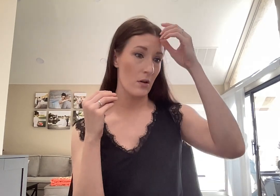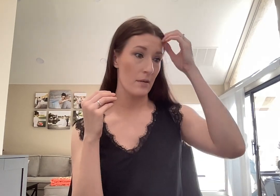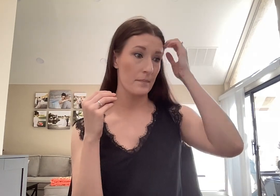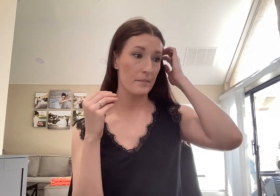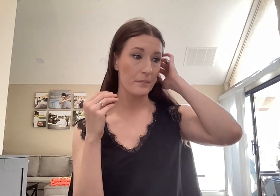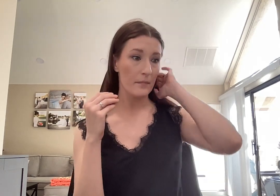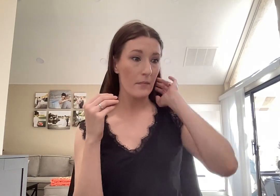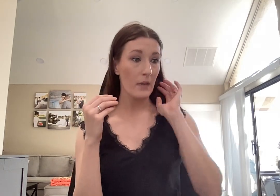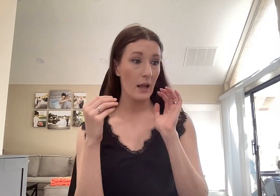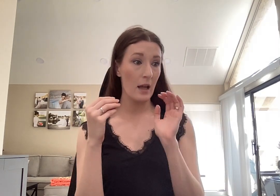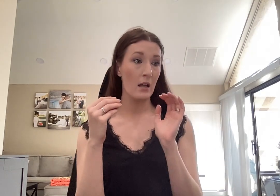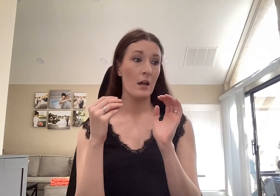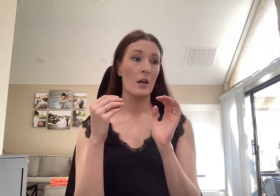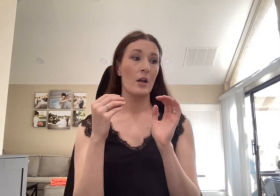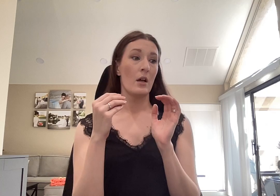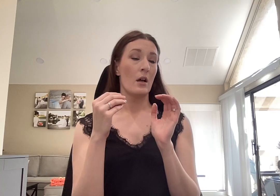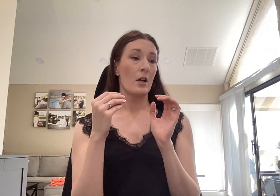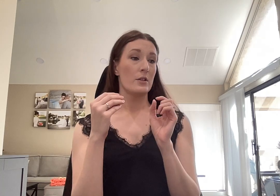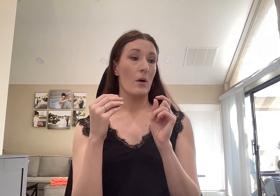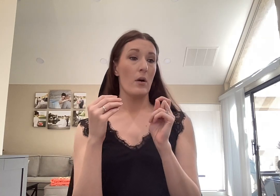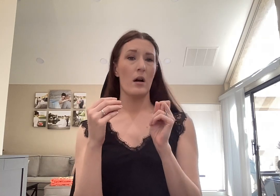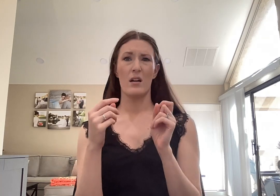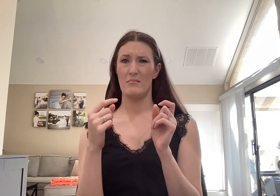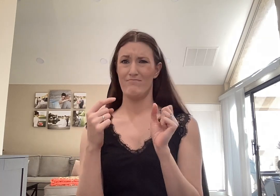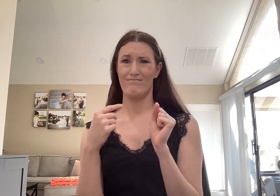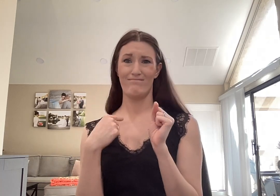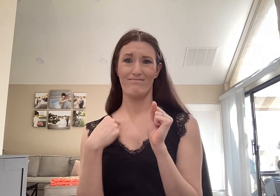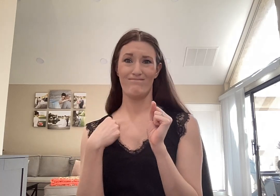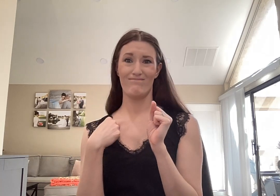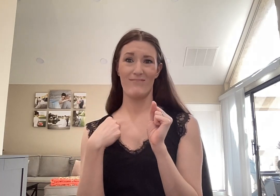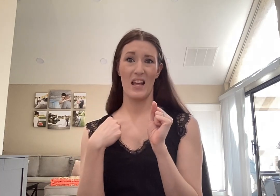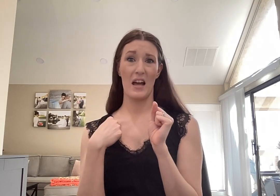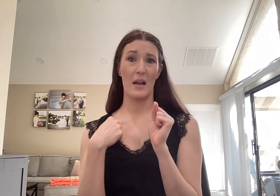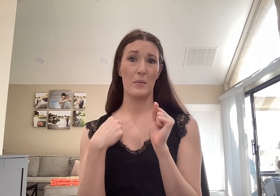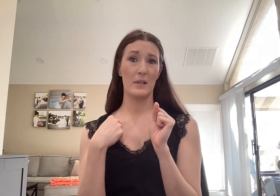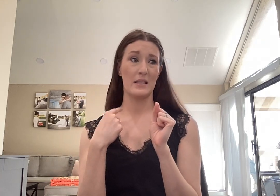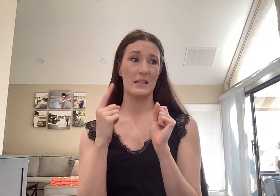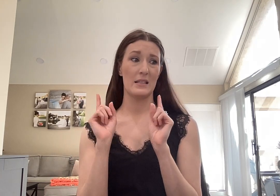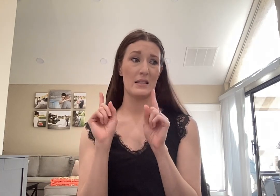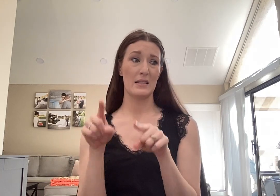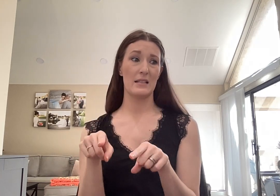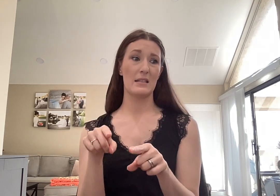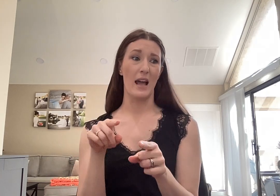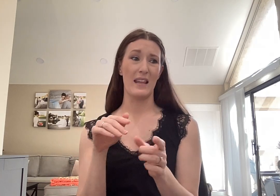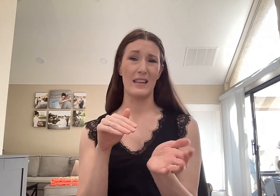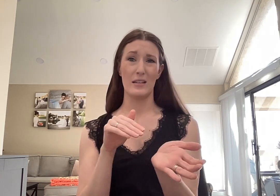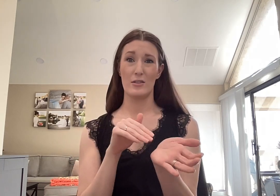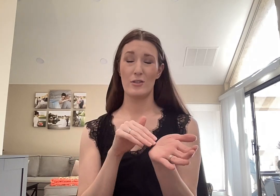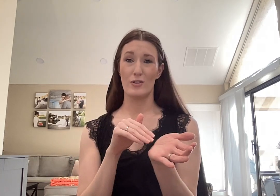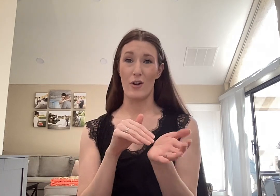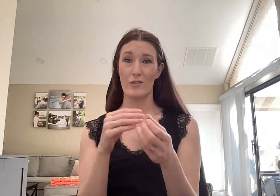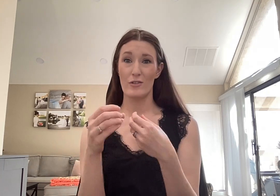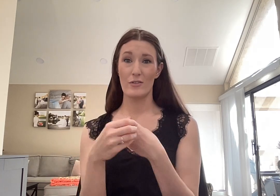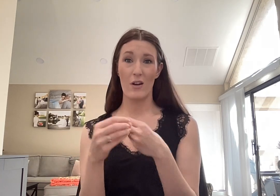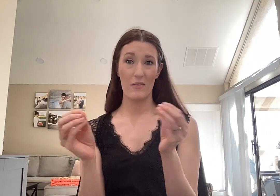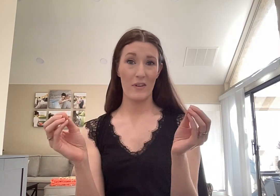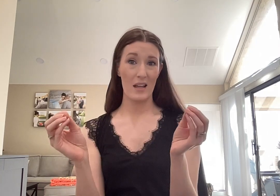on. Okay. So I was at the doctor's